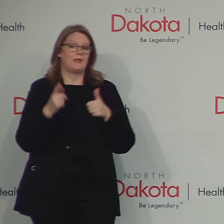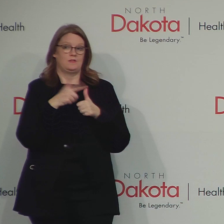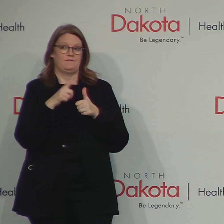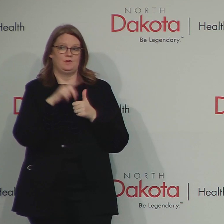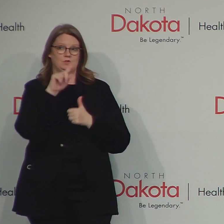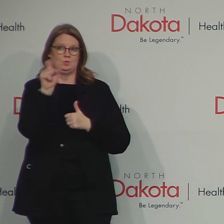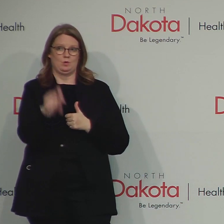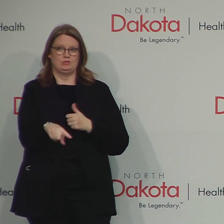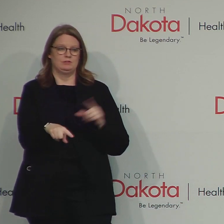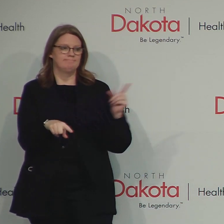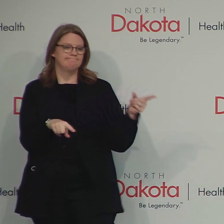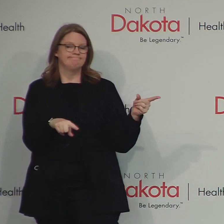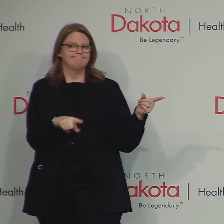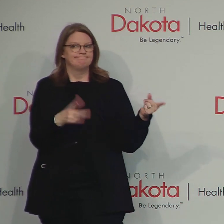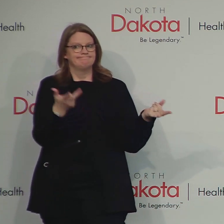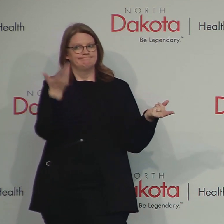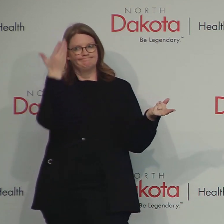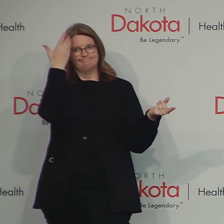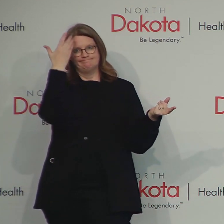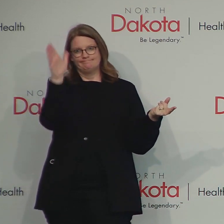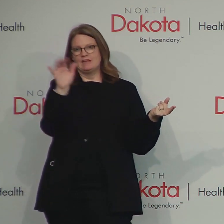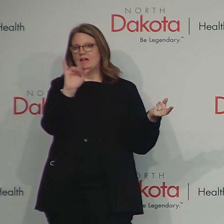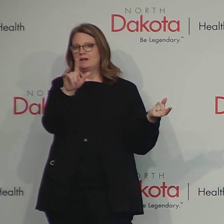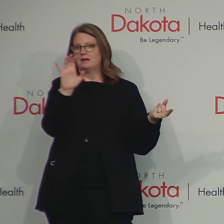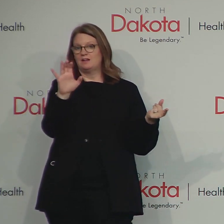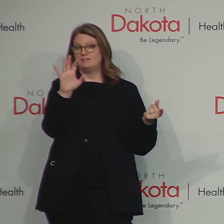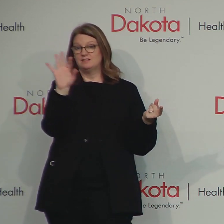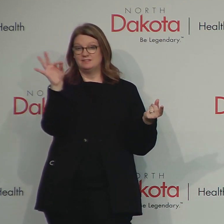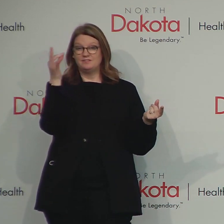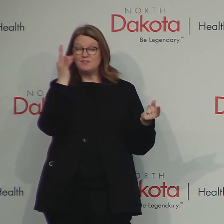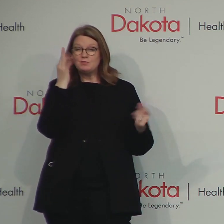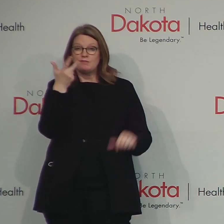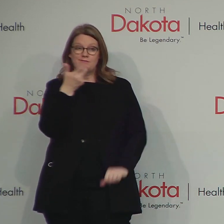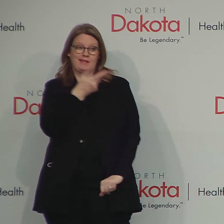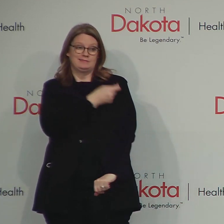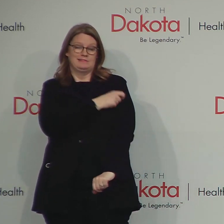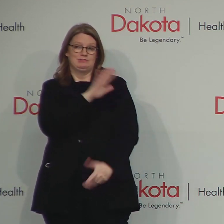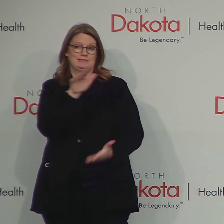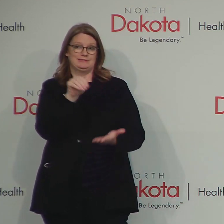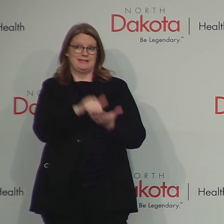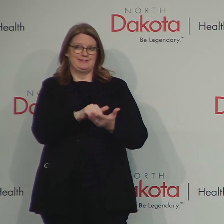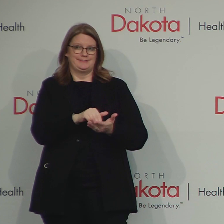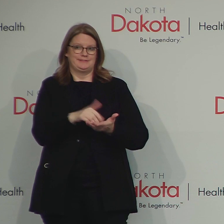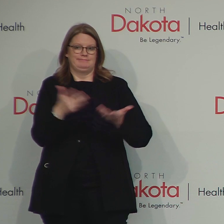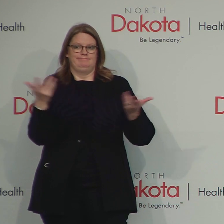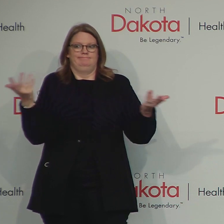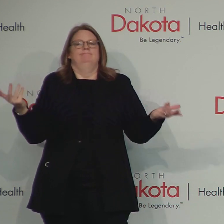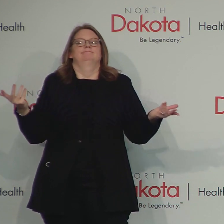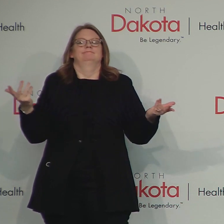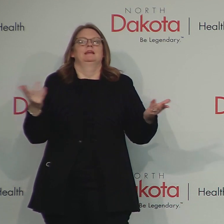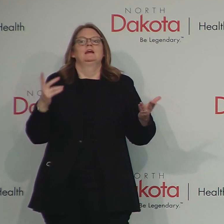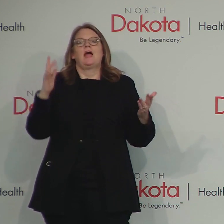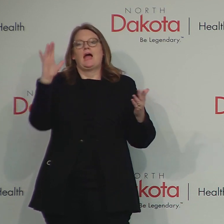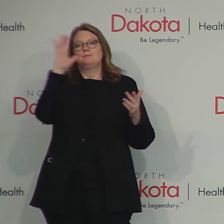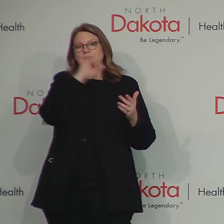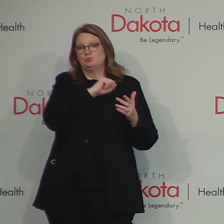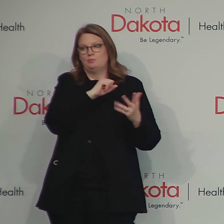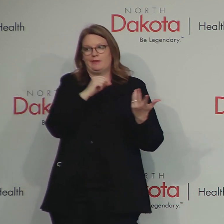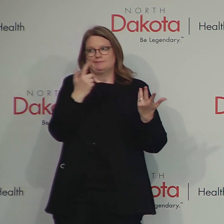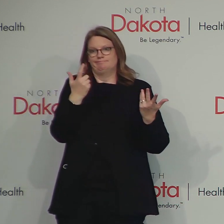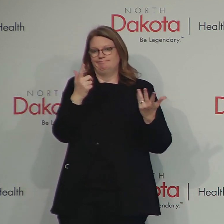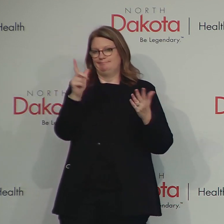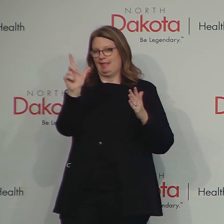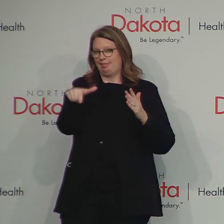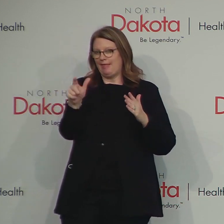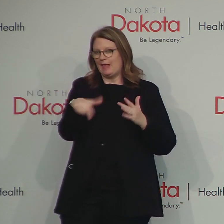question, I'm not aware of 100 federal vaccination centers, and so I'm assuming there will be more information